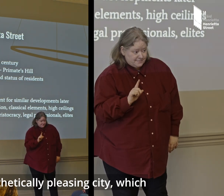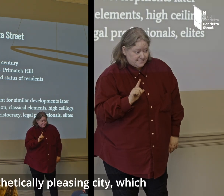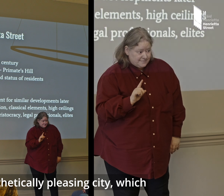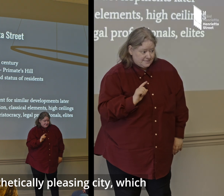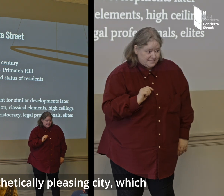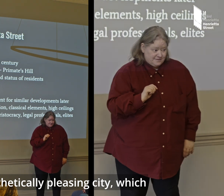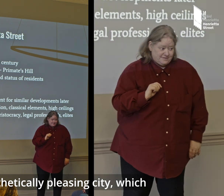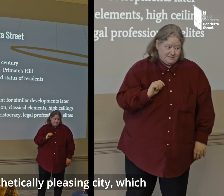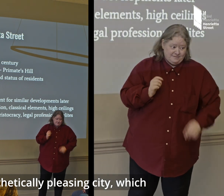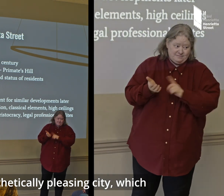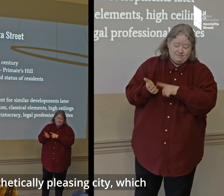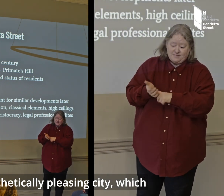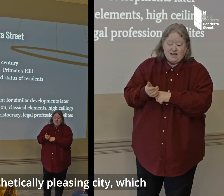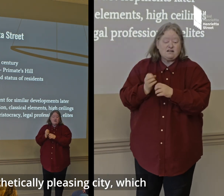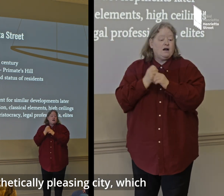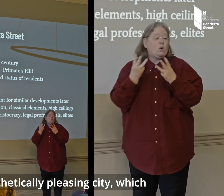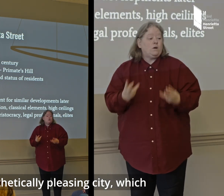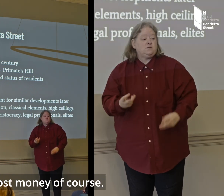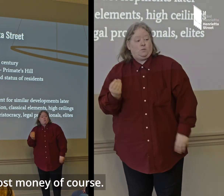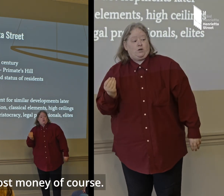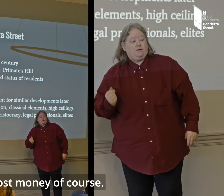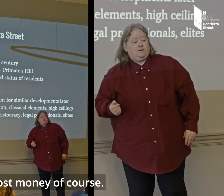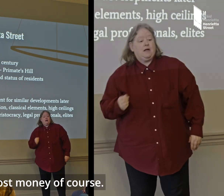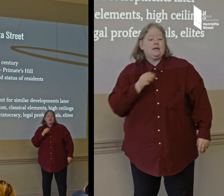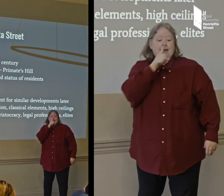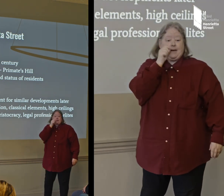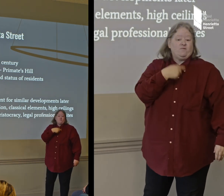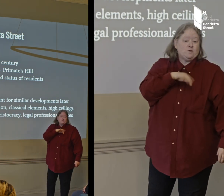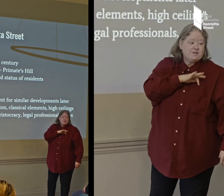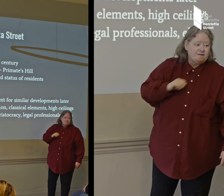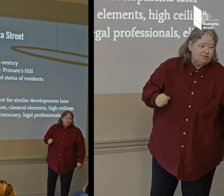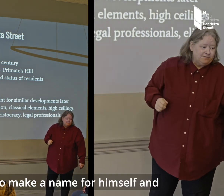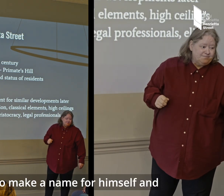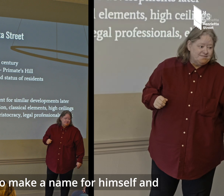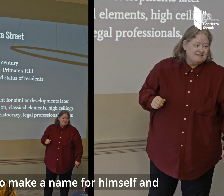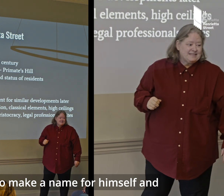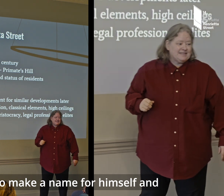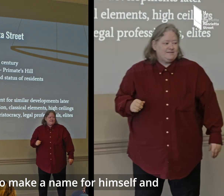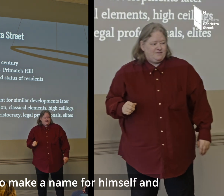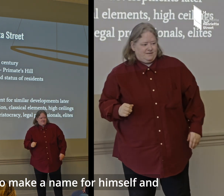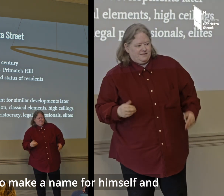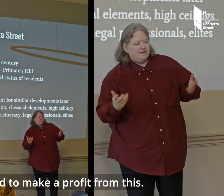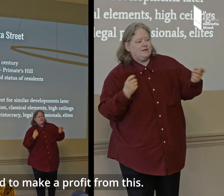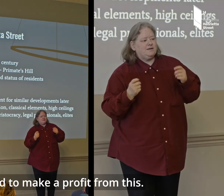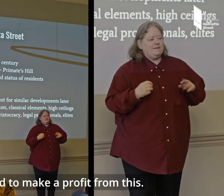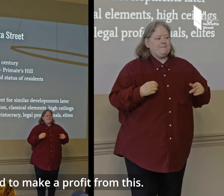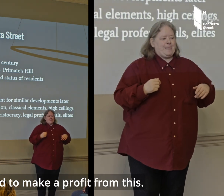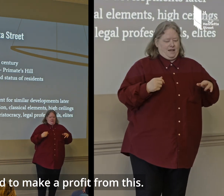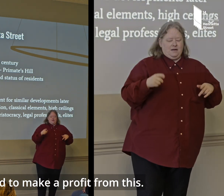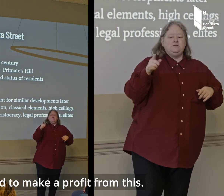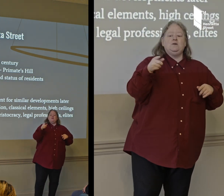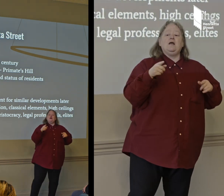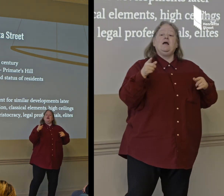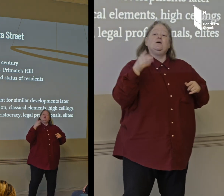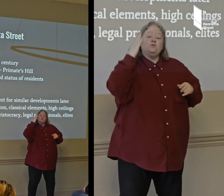and more aesthetically pleasing city, which cost money, of course. He wanted to make a name for himself and he wanted to make a profit